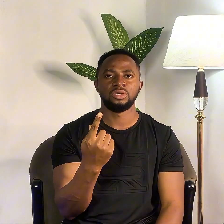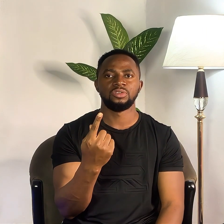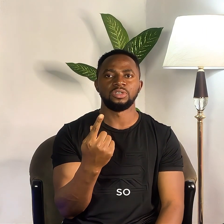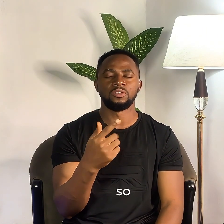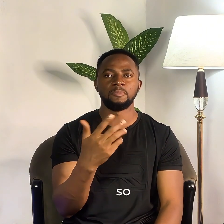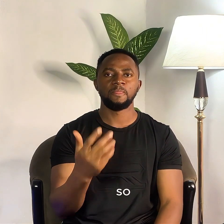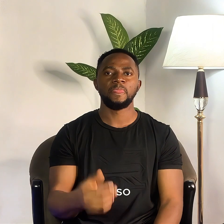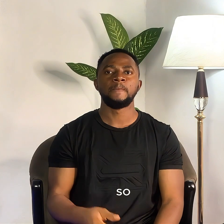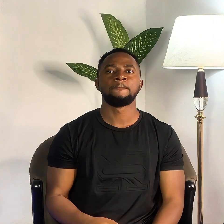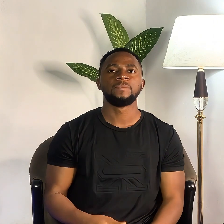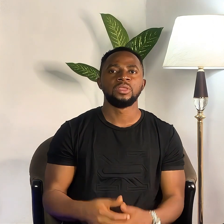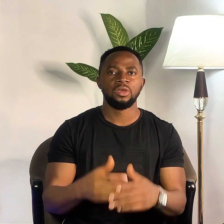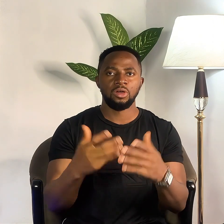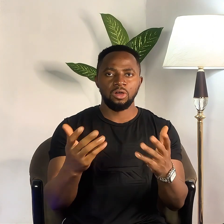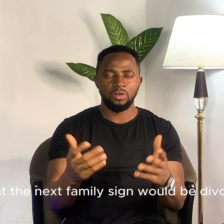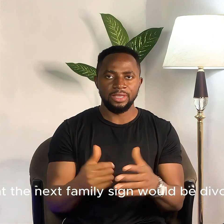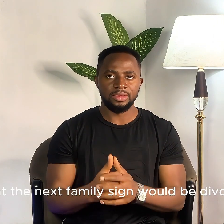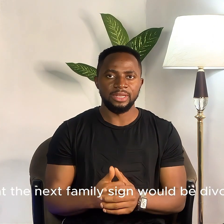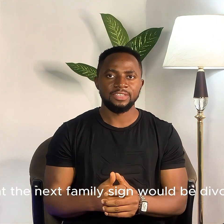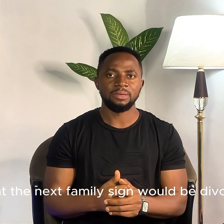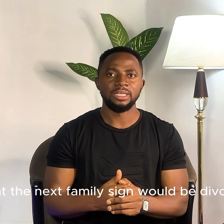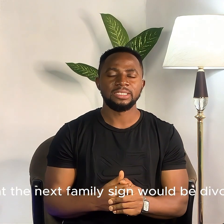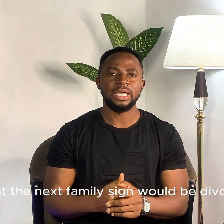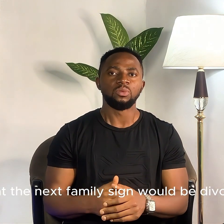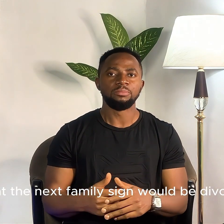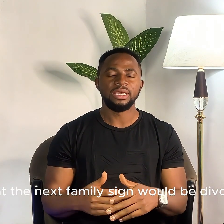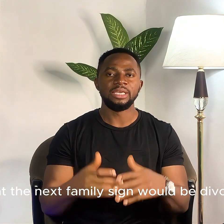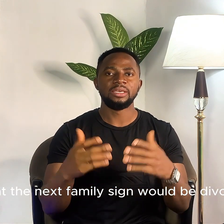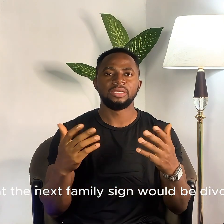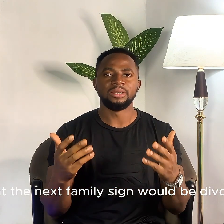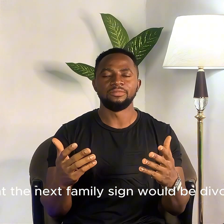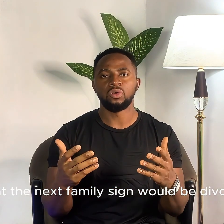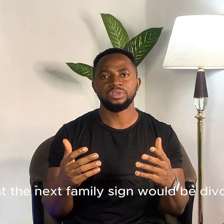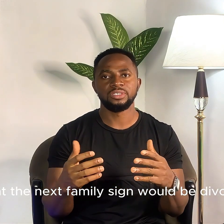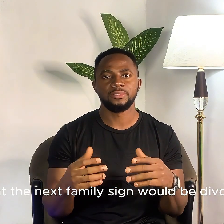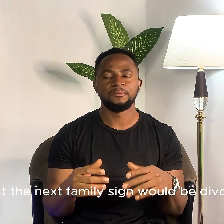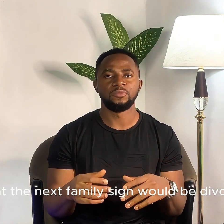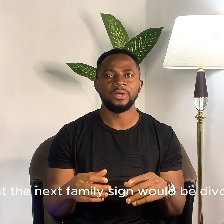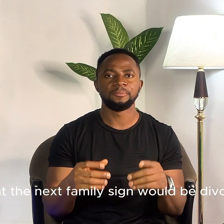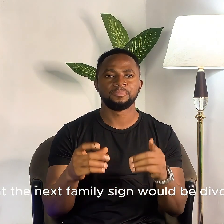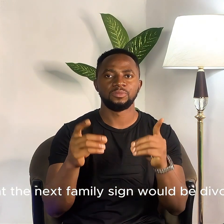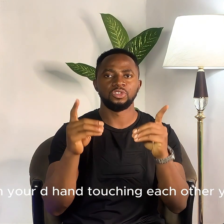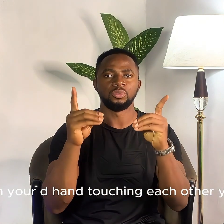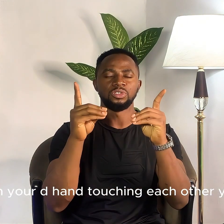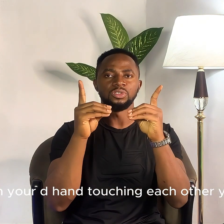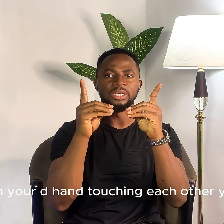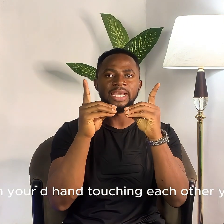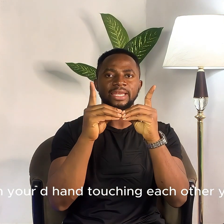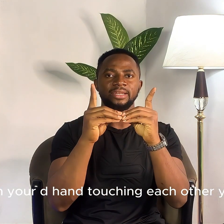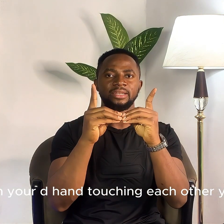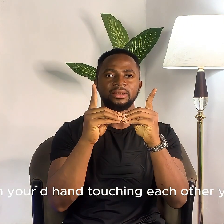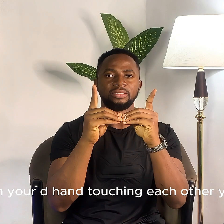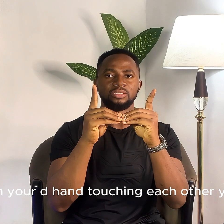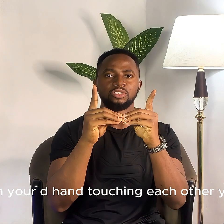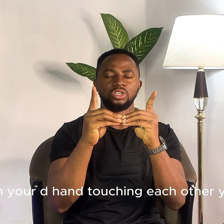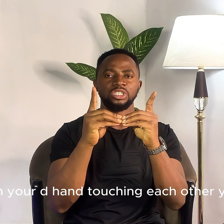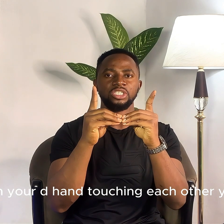So, all right, the next family sign would be divorce, right? So with your D hand touching each